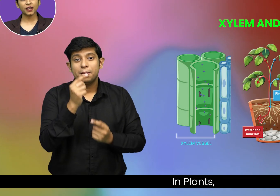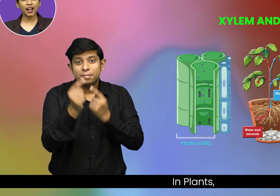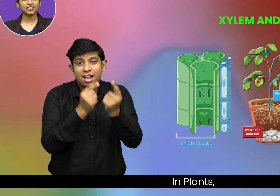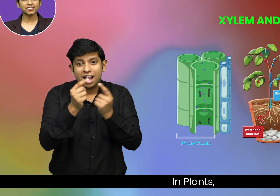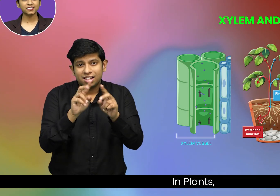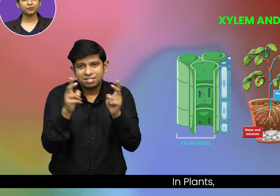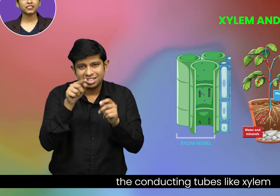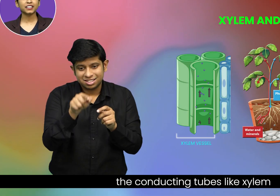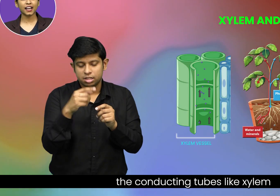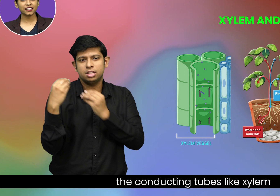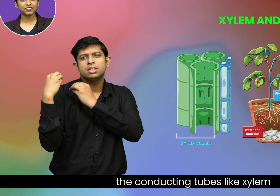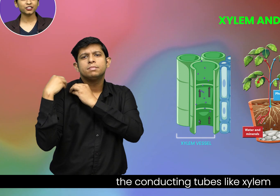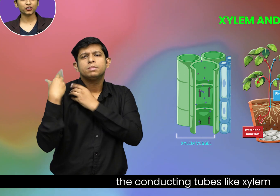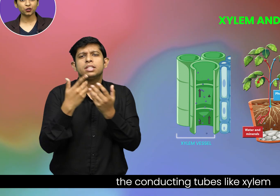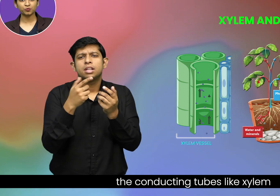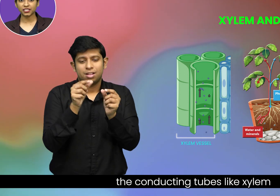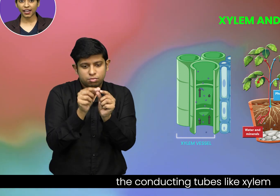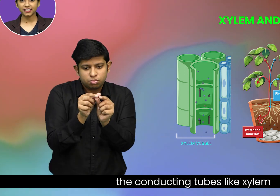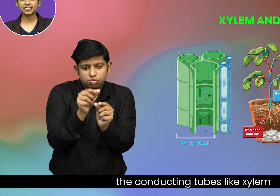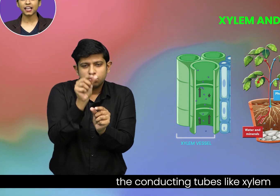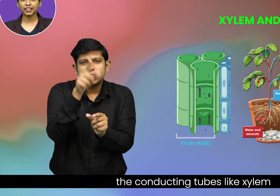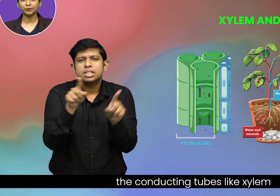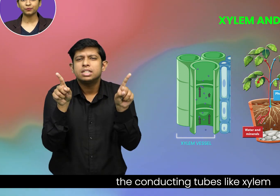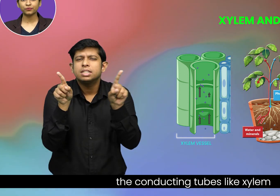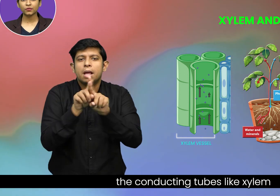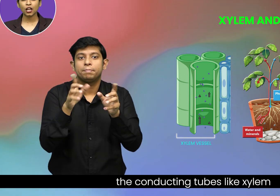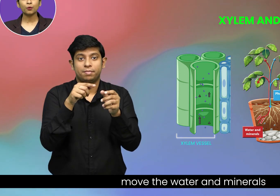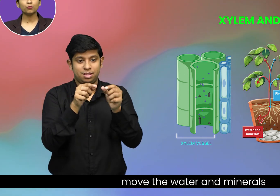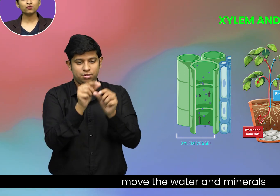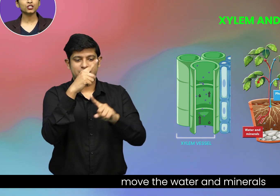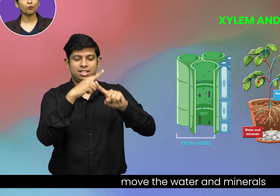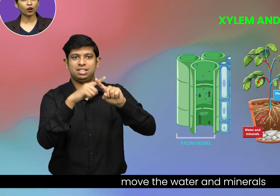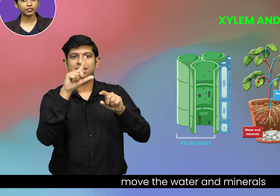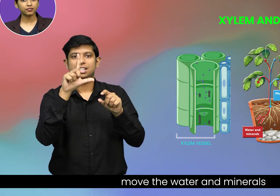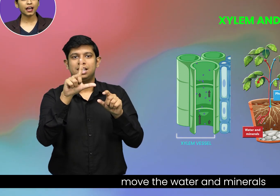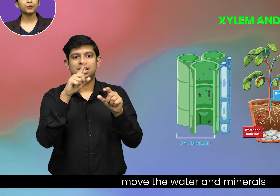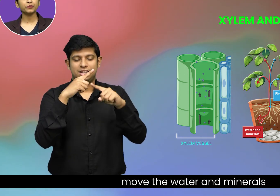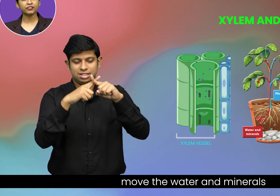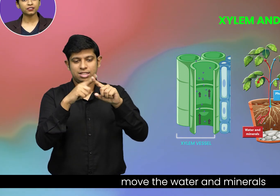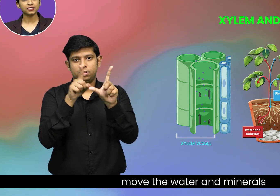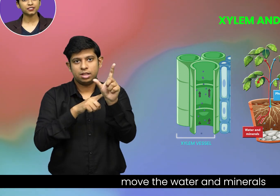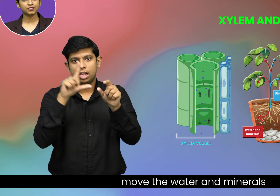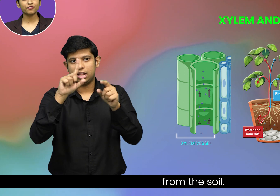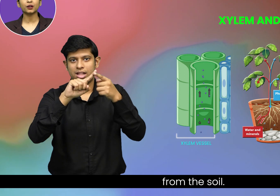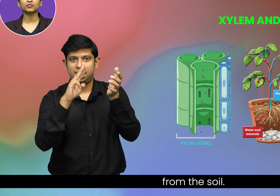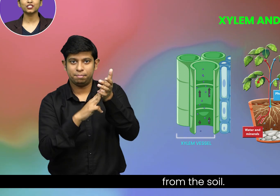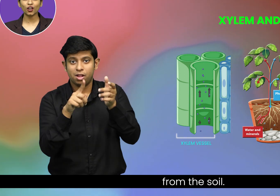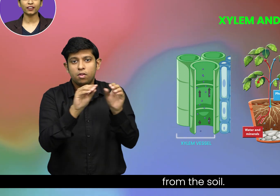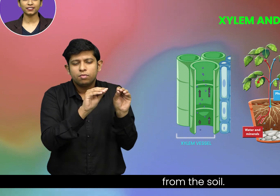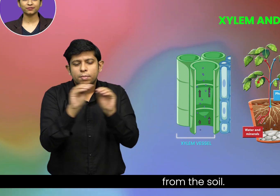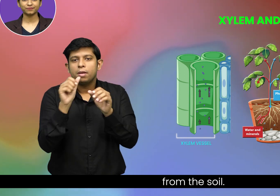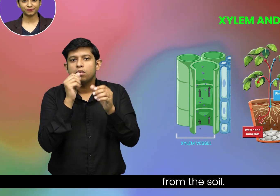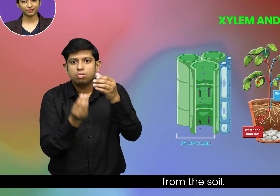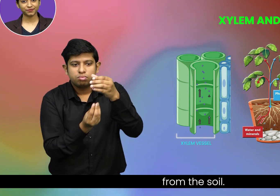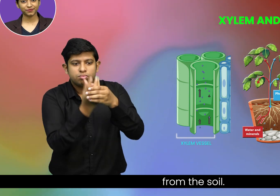In plants, the conducting tubes like xylem moves the water and minerals from the